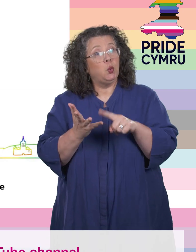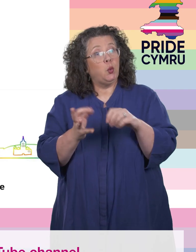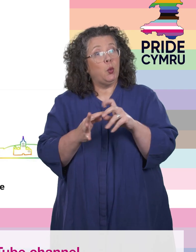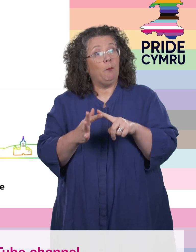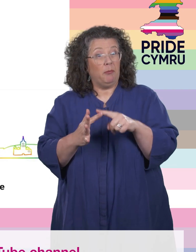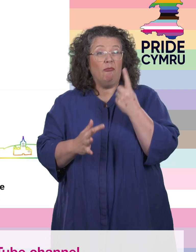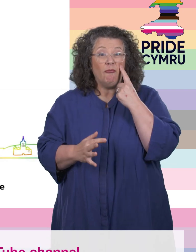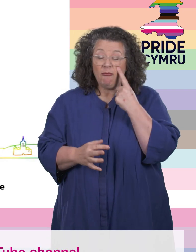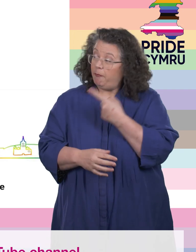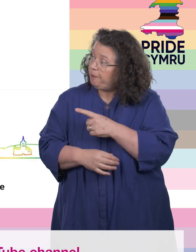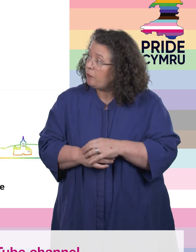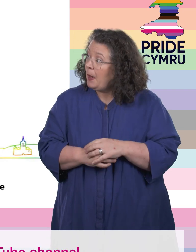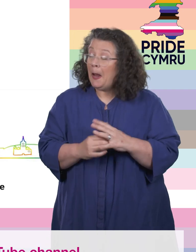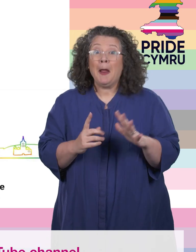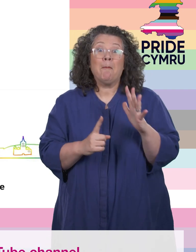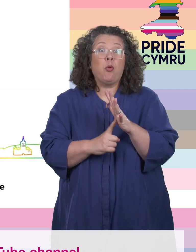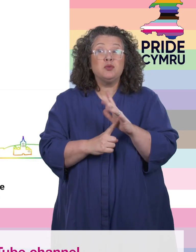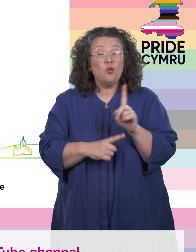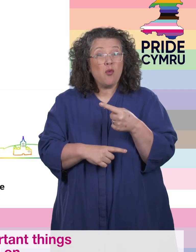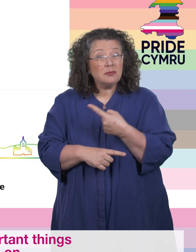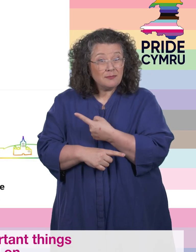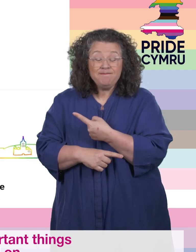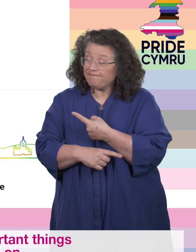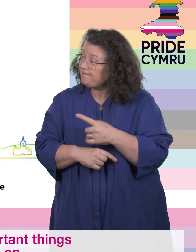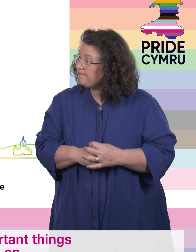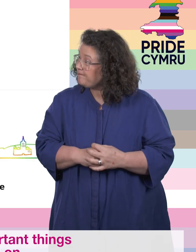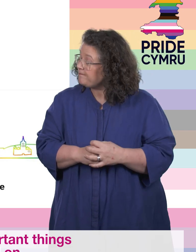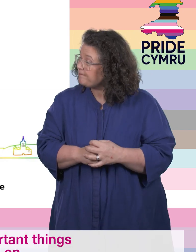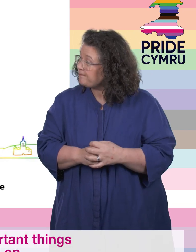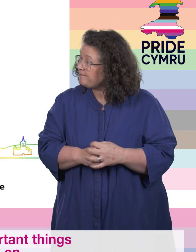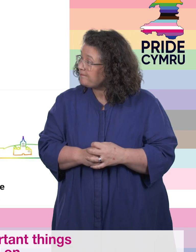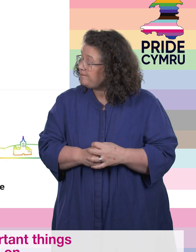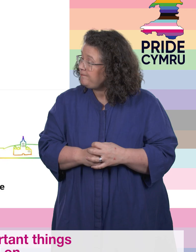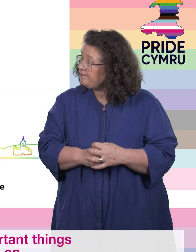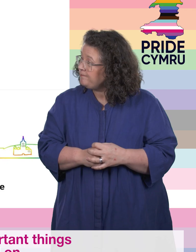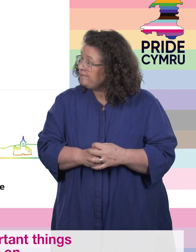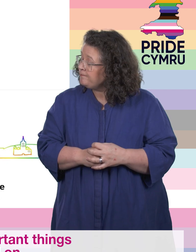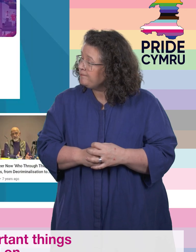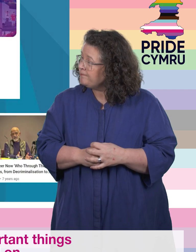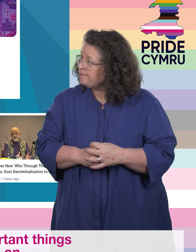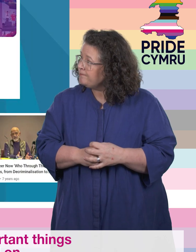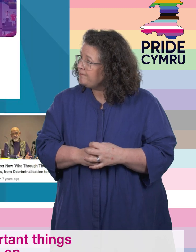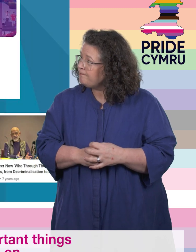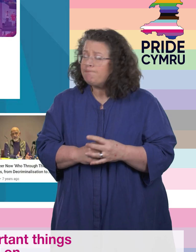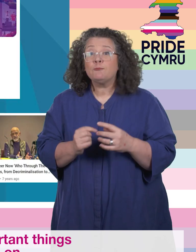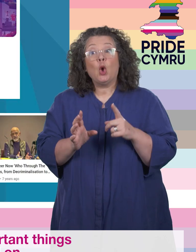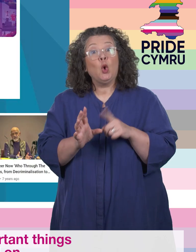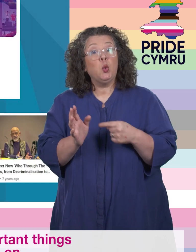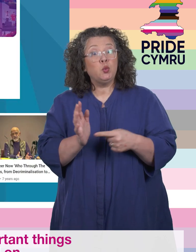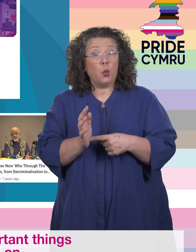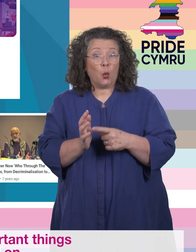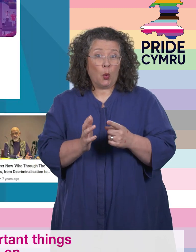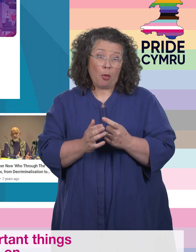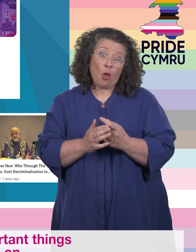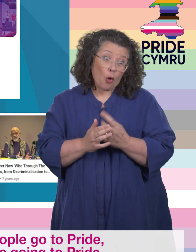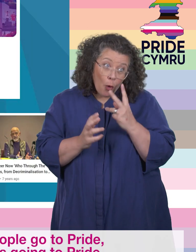This is the Pride Cymru YouTube channel. And one of the really important things about